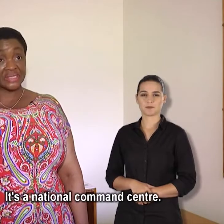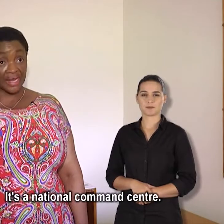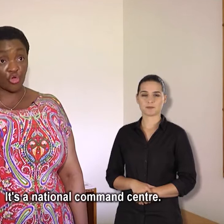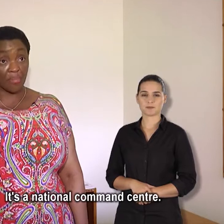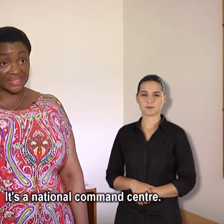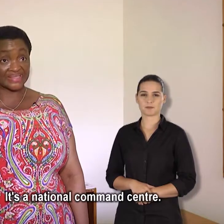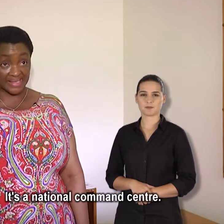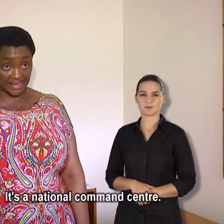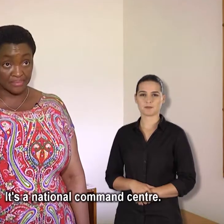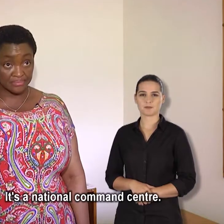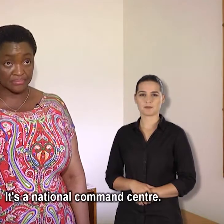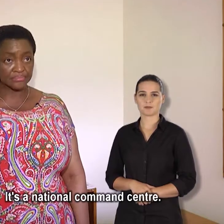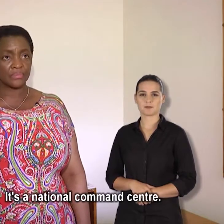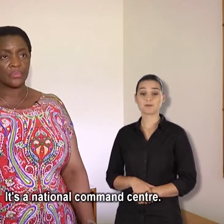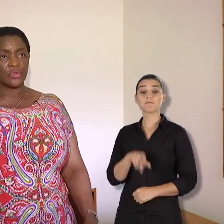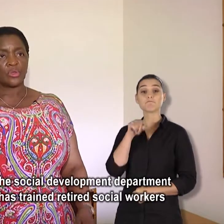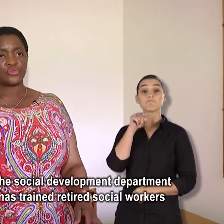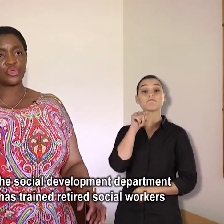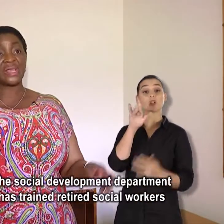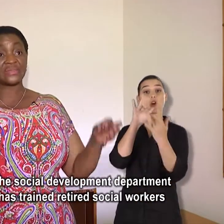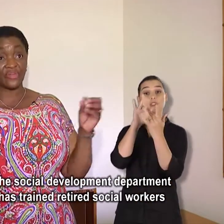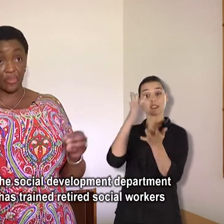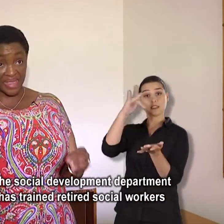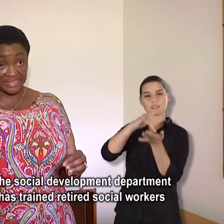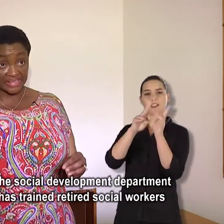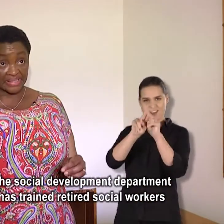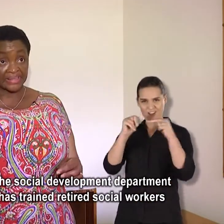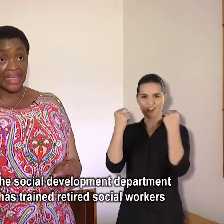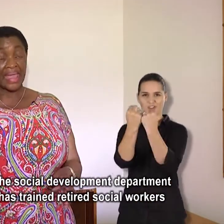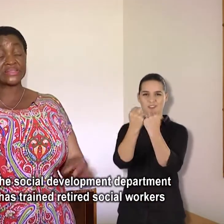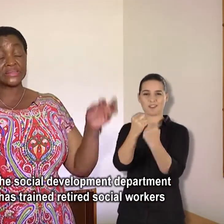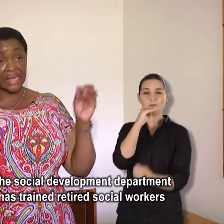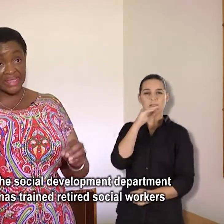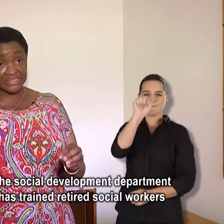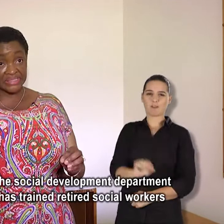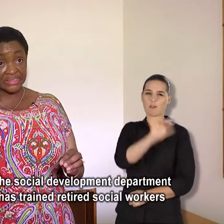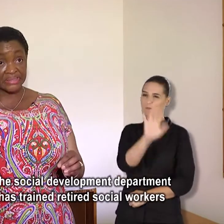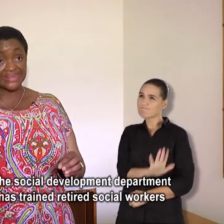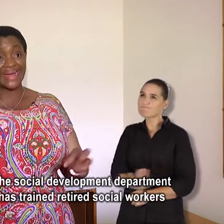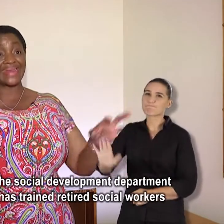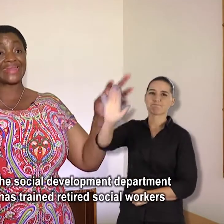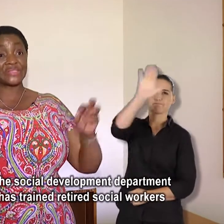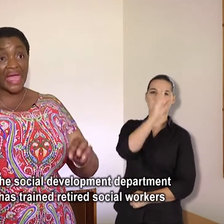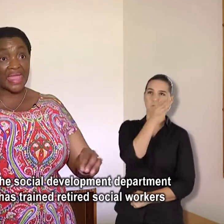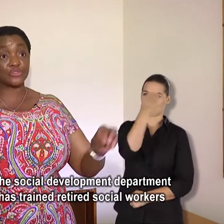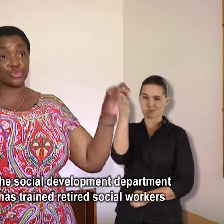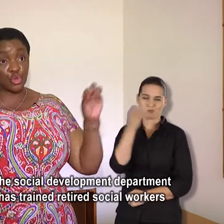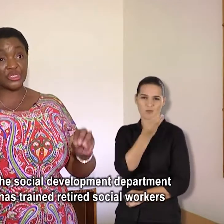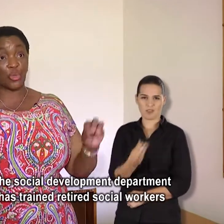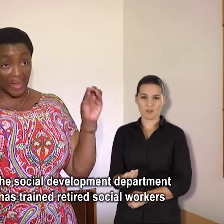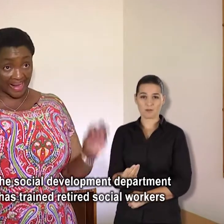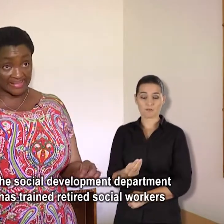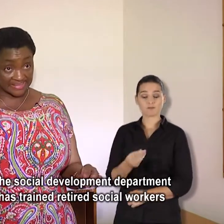a national command center. Social development has trained